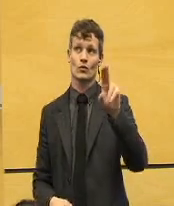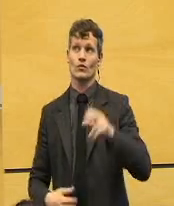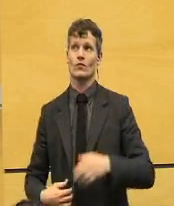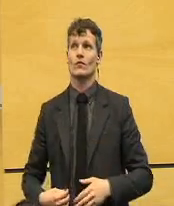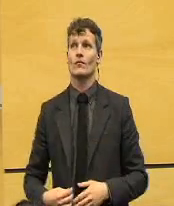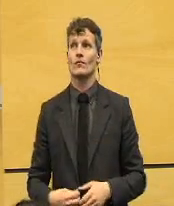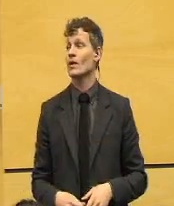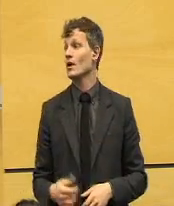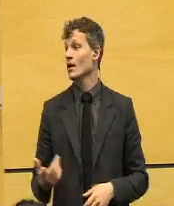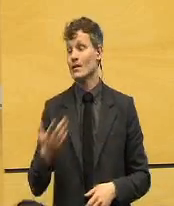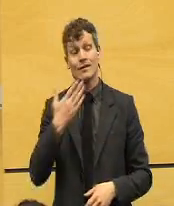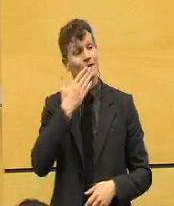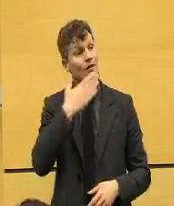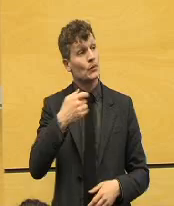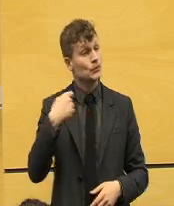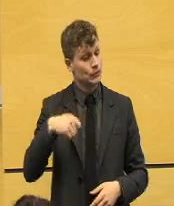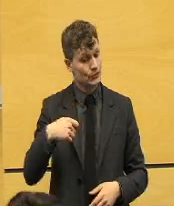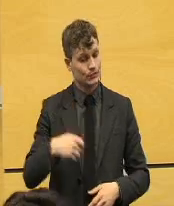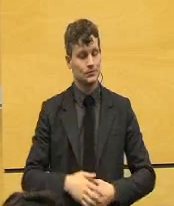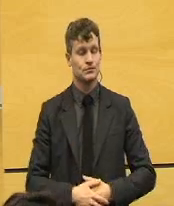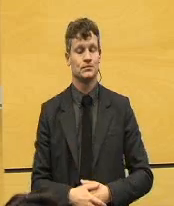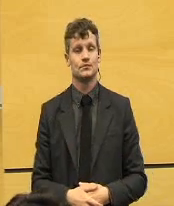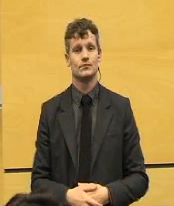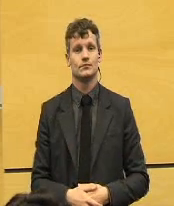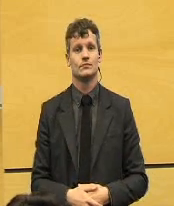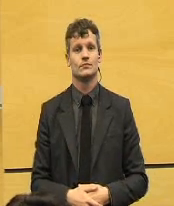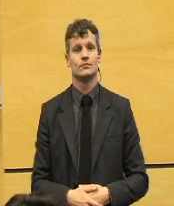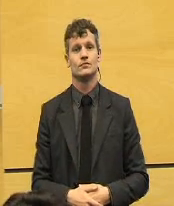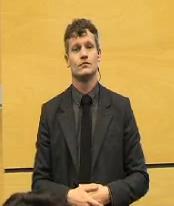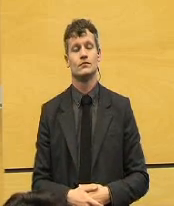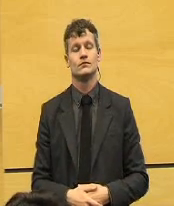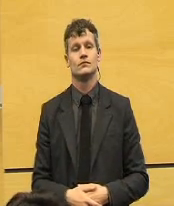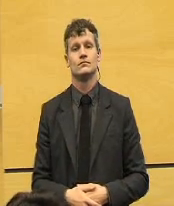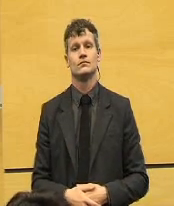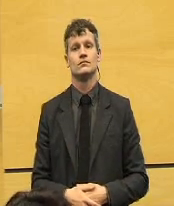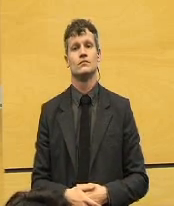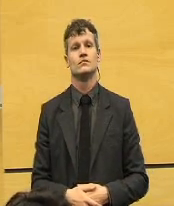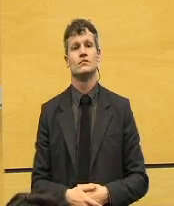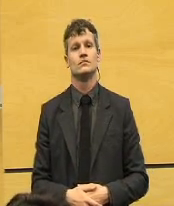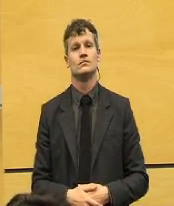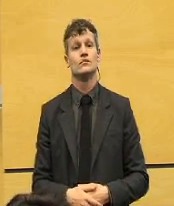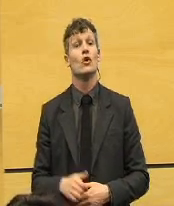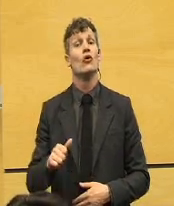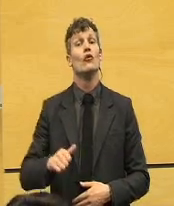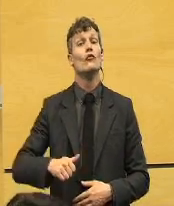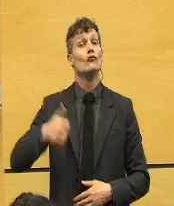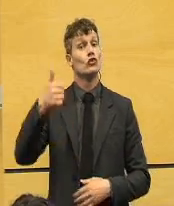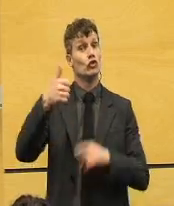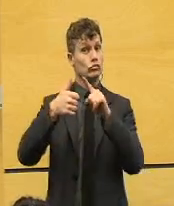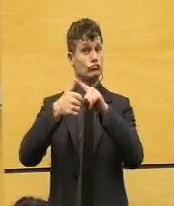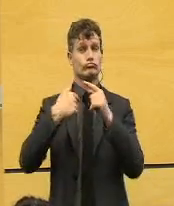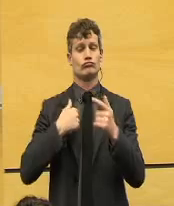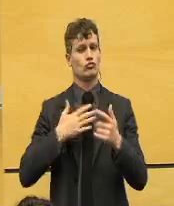Thank you, Madam Chair. And first, I sincerely thank the